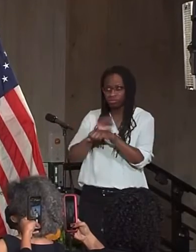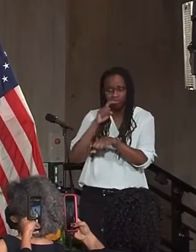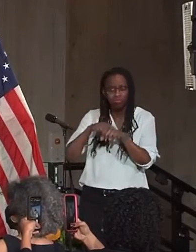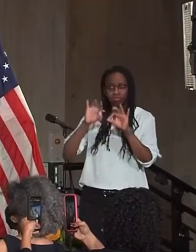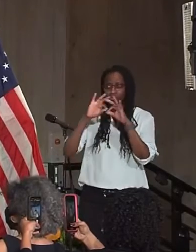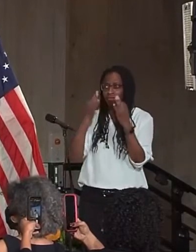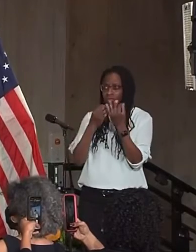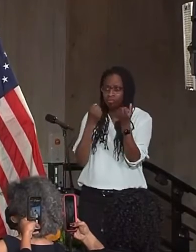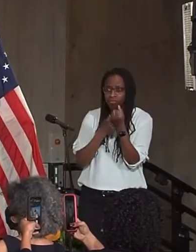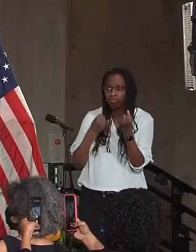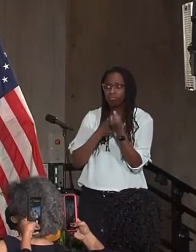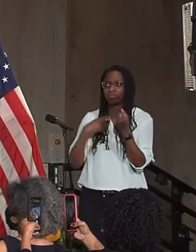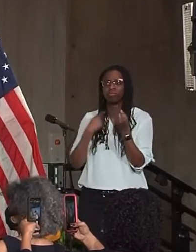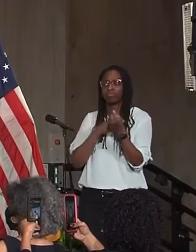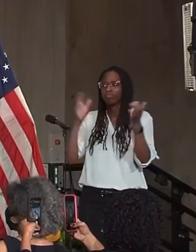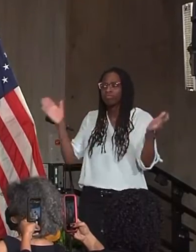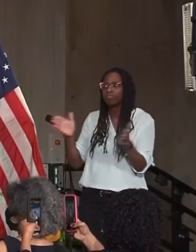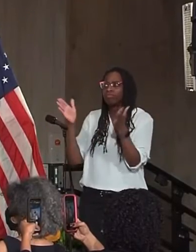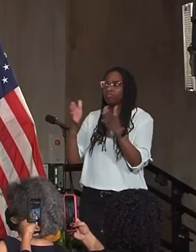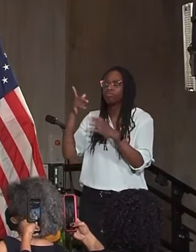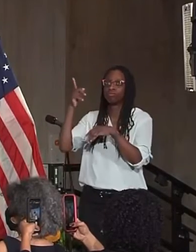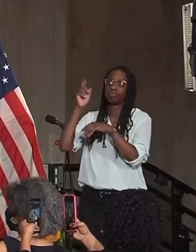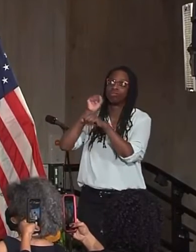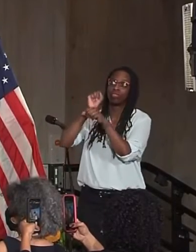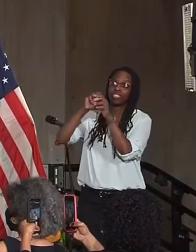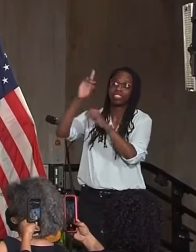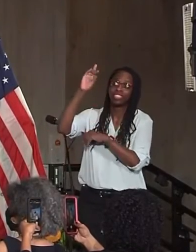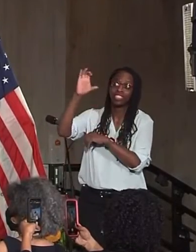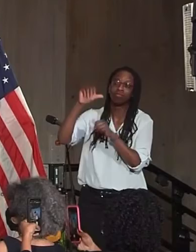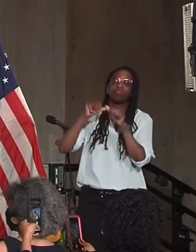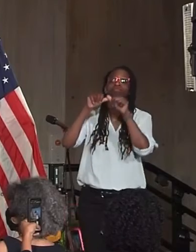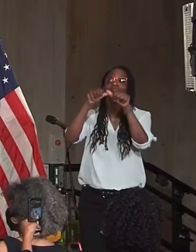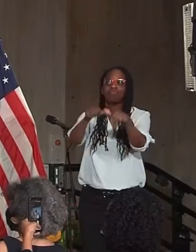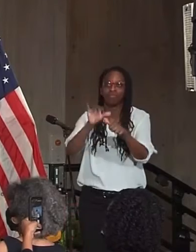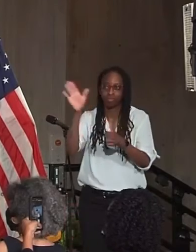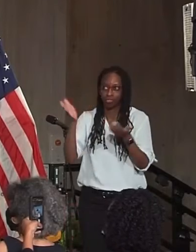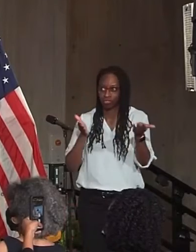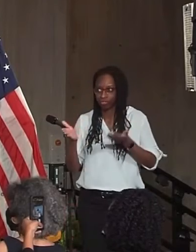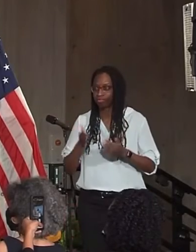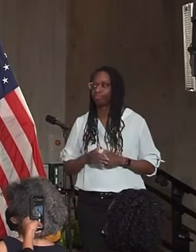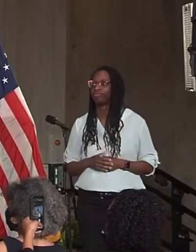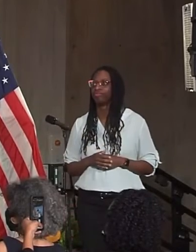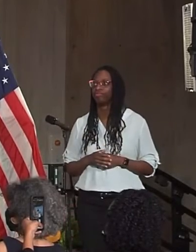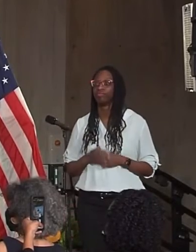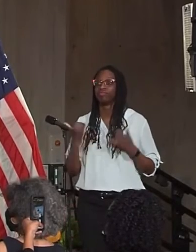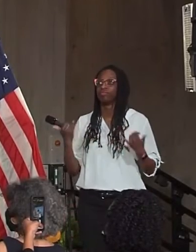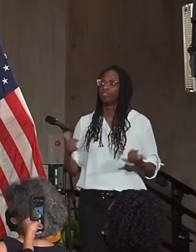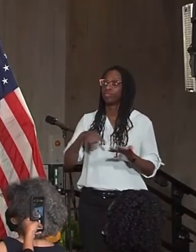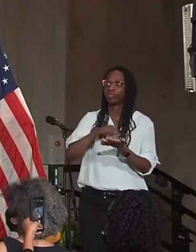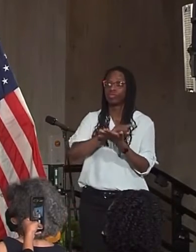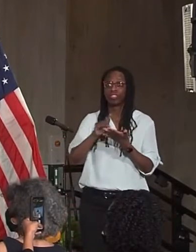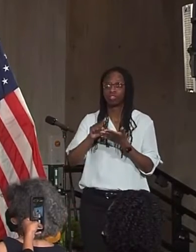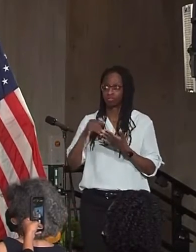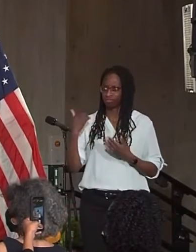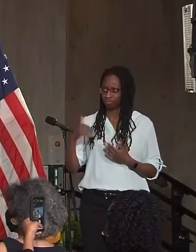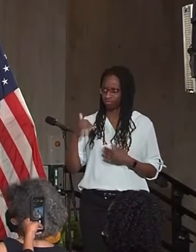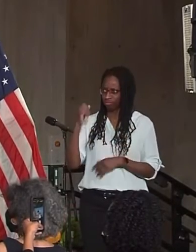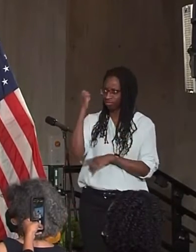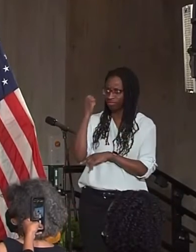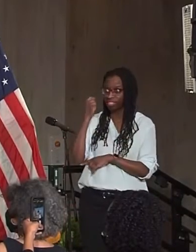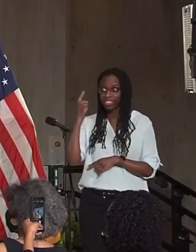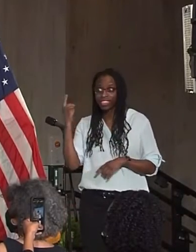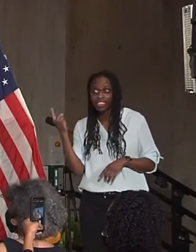week marks not only the new heights reached by a son of Dorchester. Today, Kim Janey, a